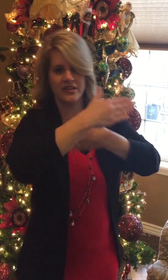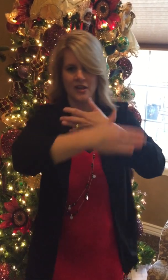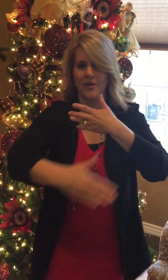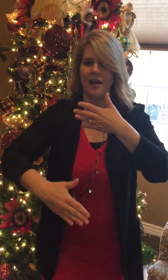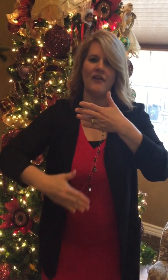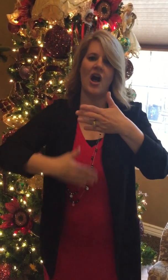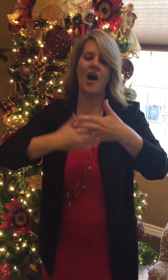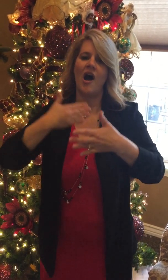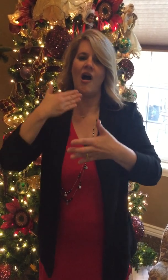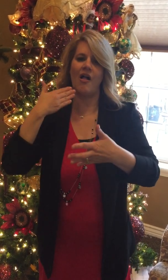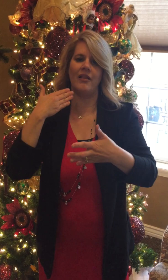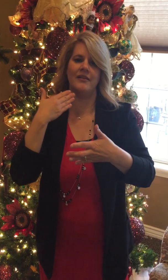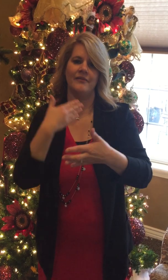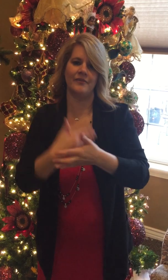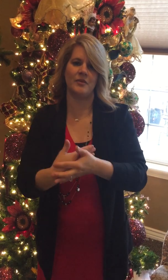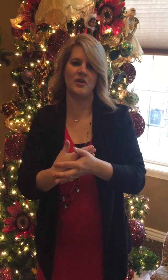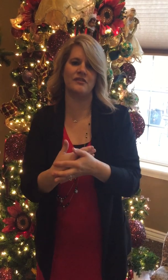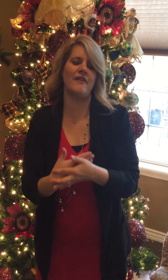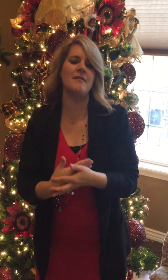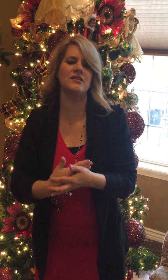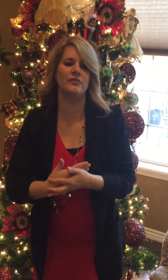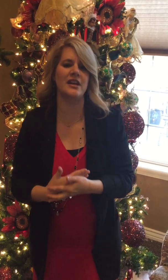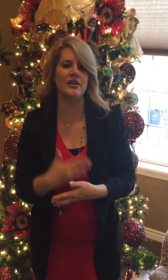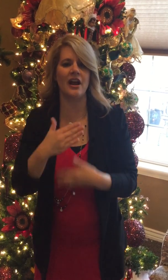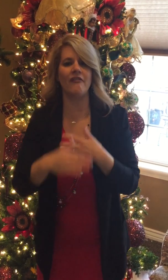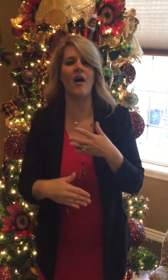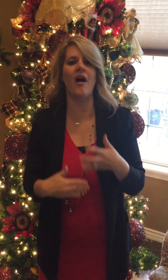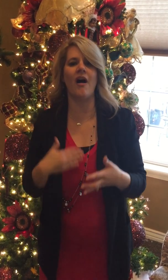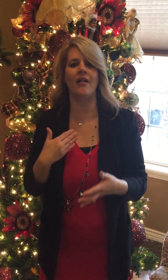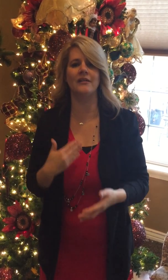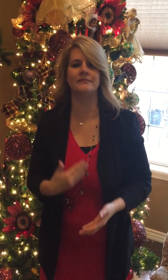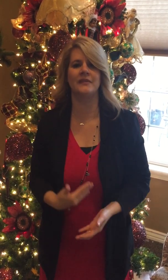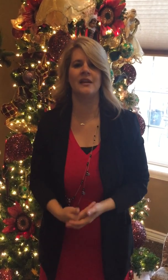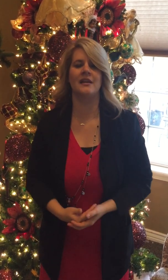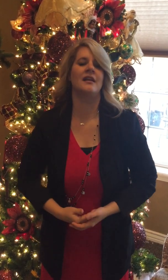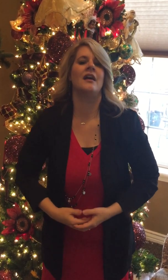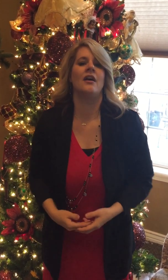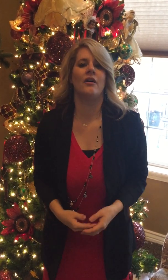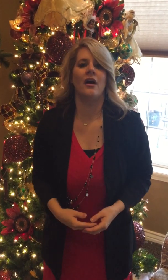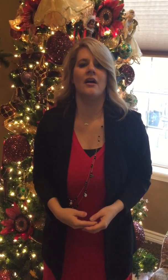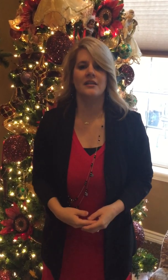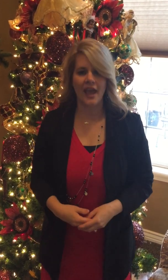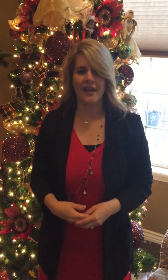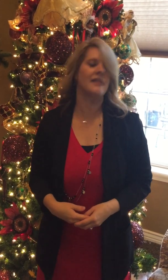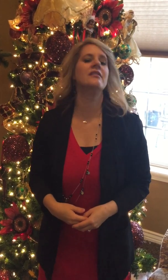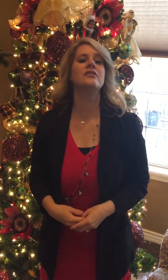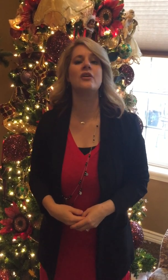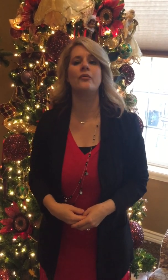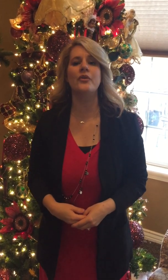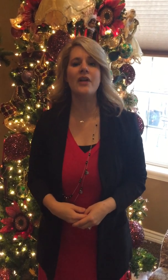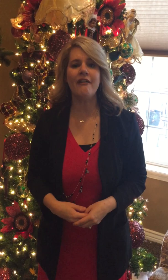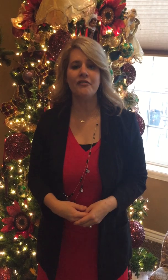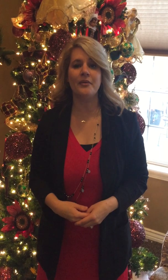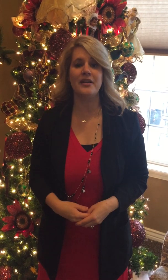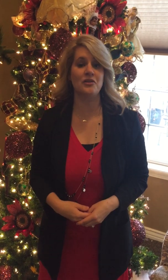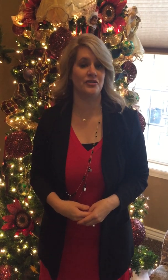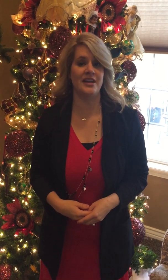So of all. The most famous reindeer of all. Okay, so Rudolph the Red-Nosed